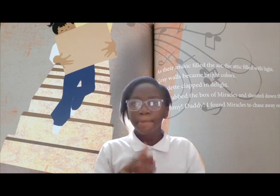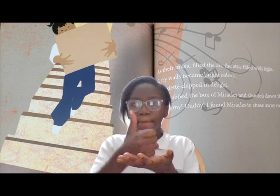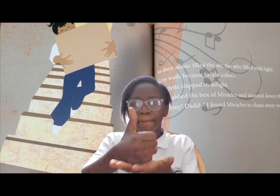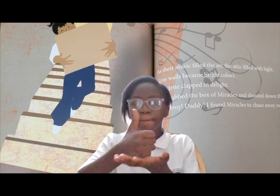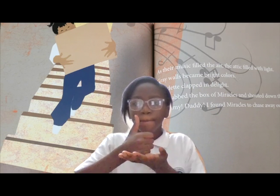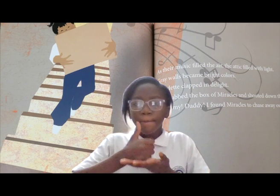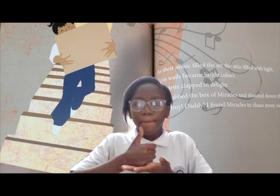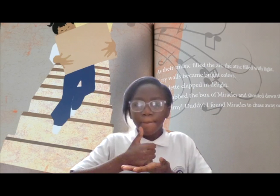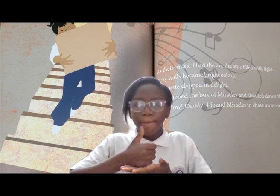cares."